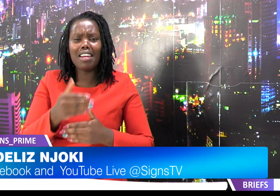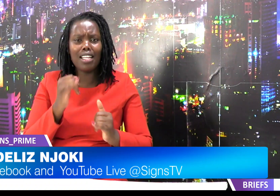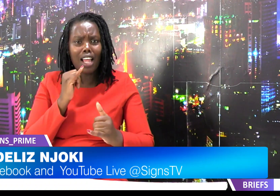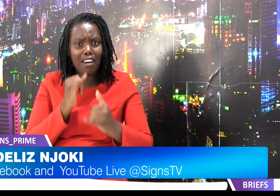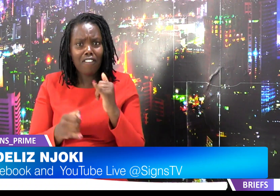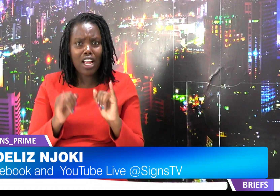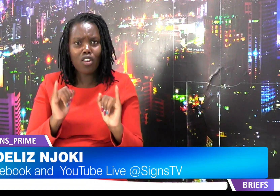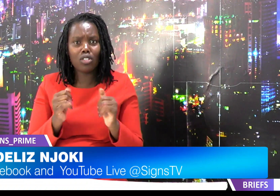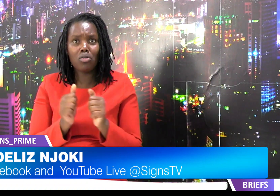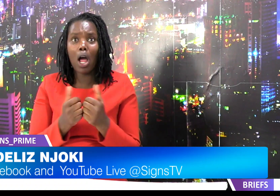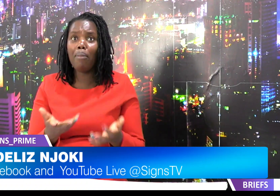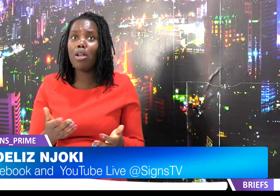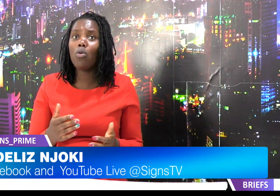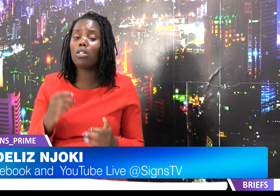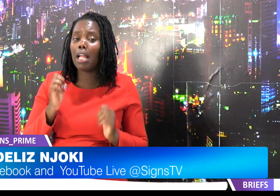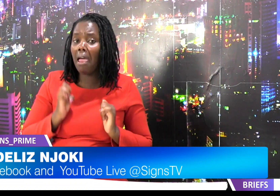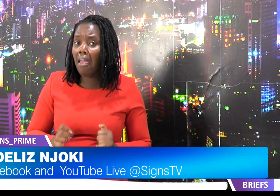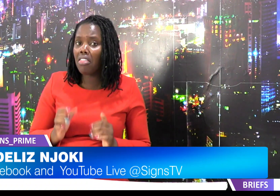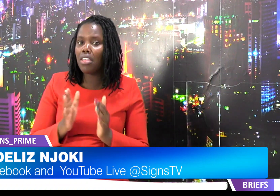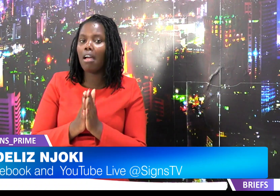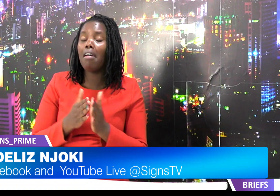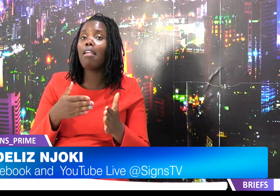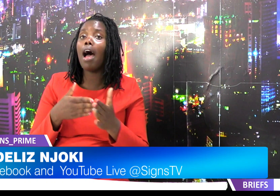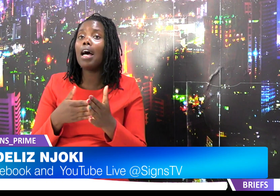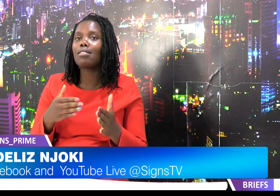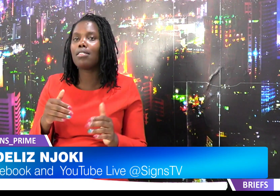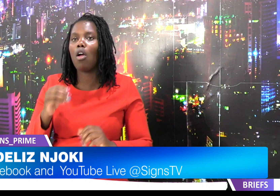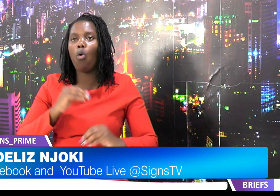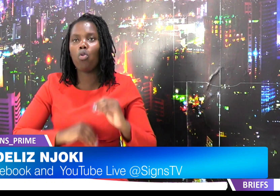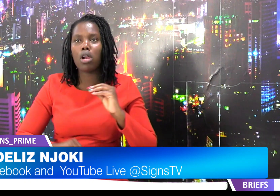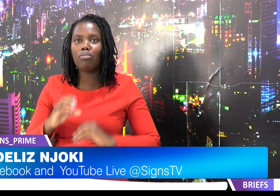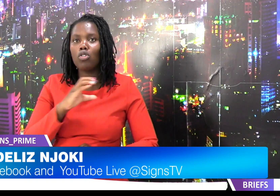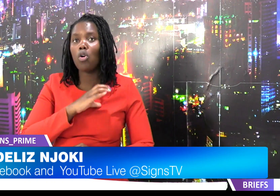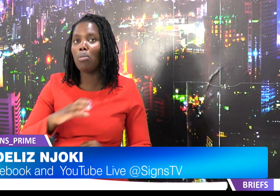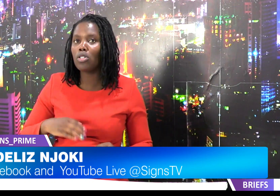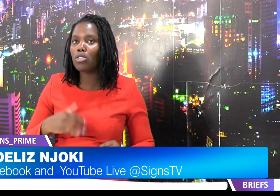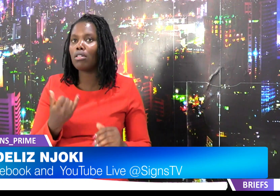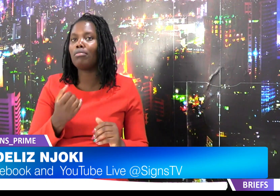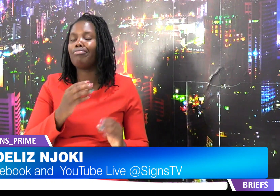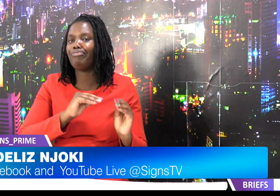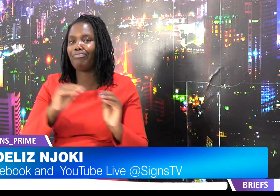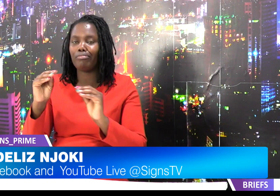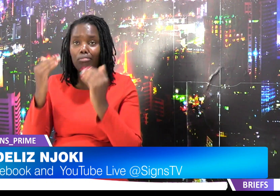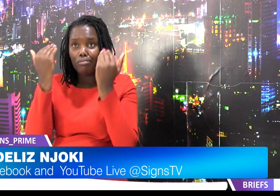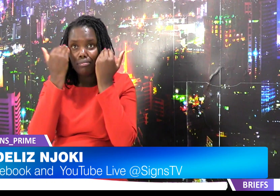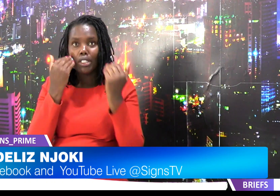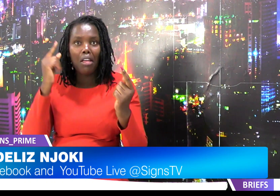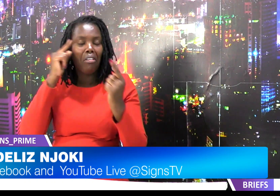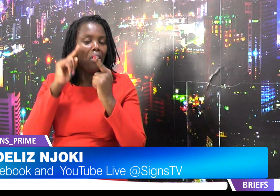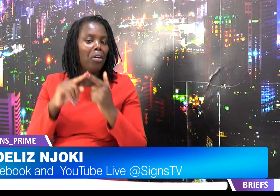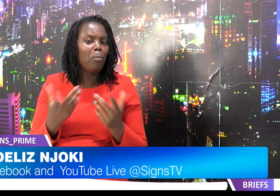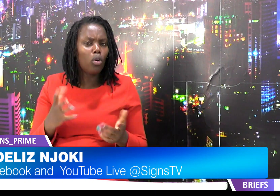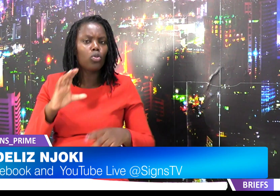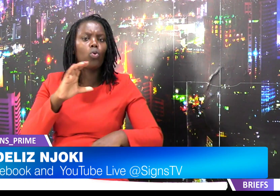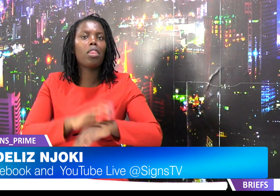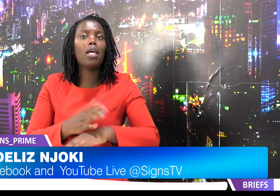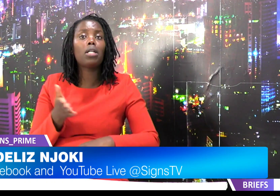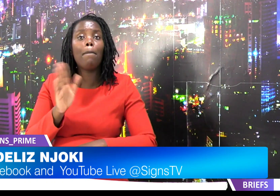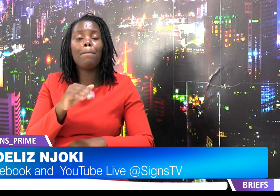making headlines, which is our final news update. The Ethics and Anti-Corruption Commission, EACC,